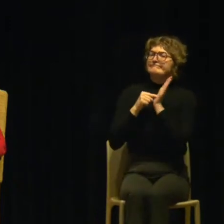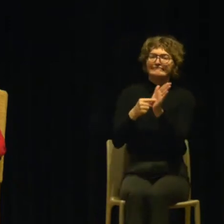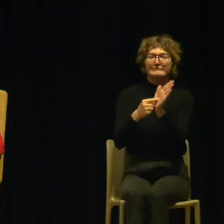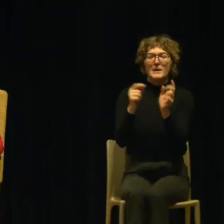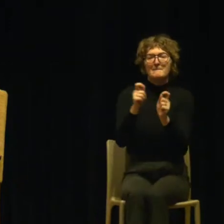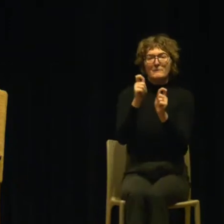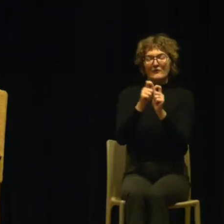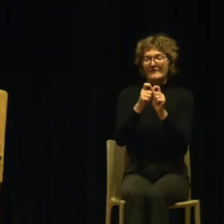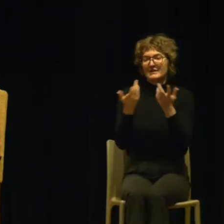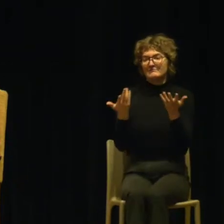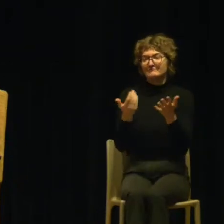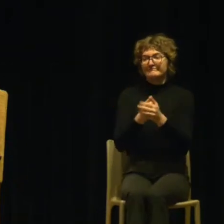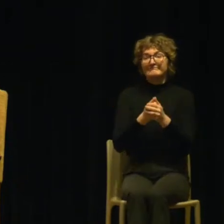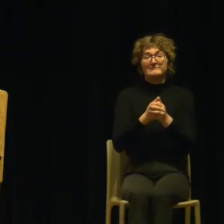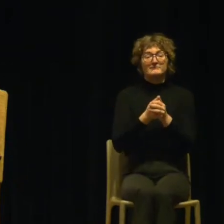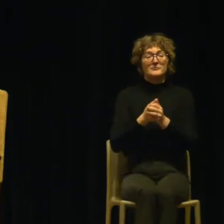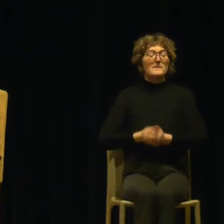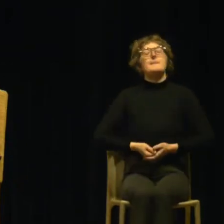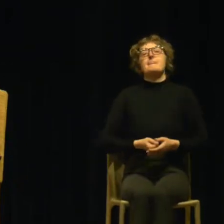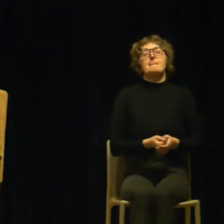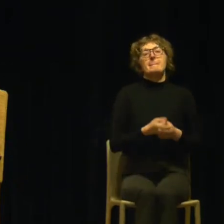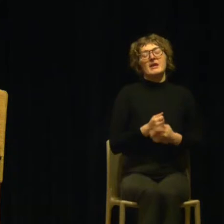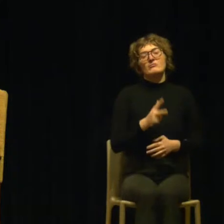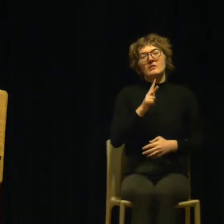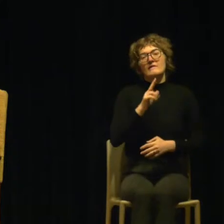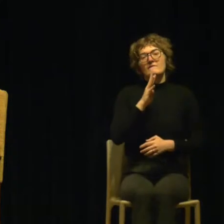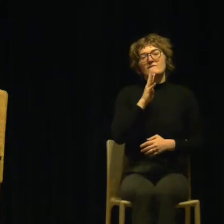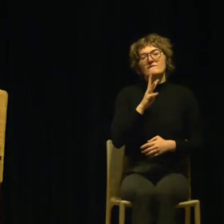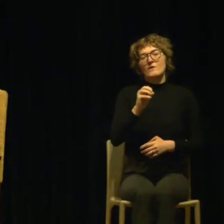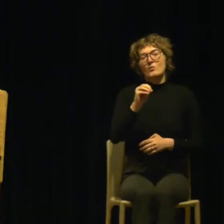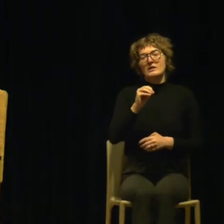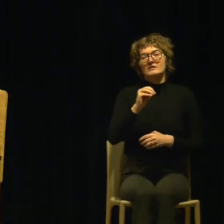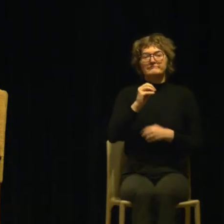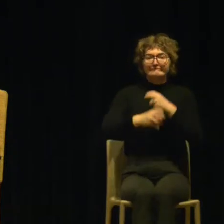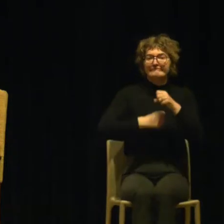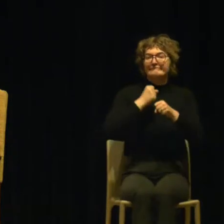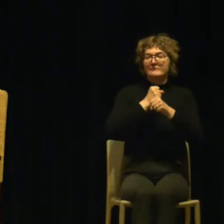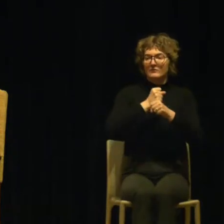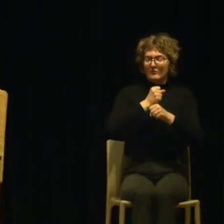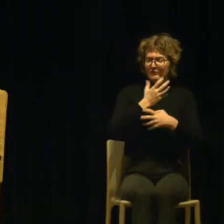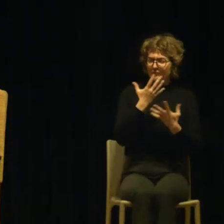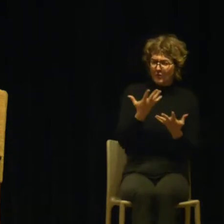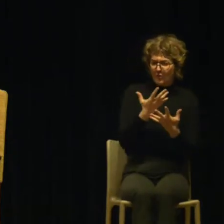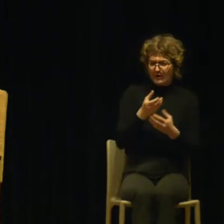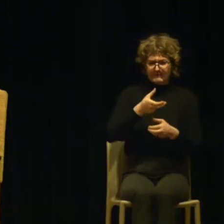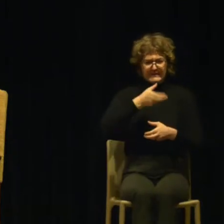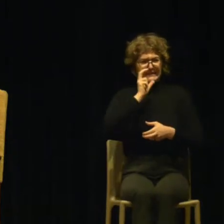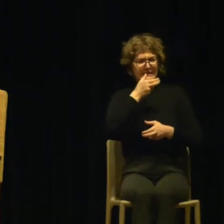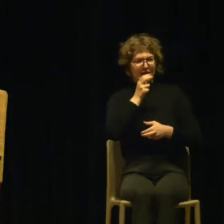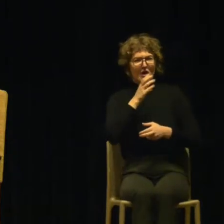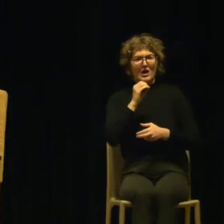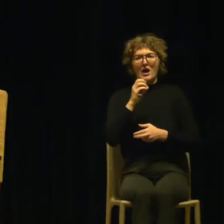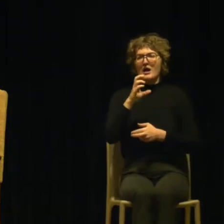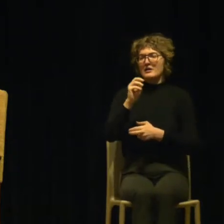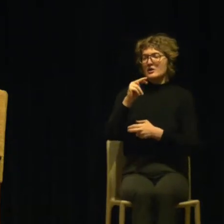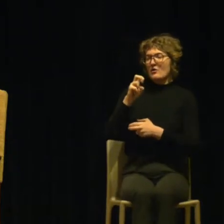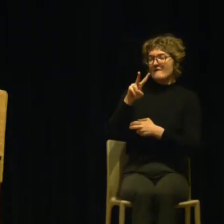And I was probably 40 years old before I had any idea what was I taking cod liver oil